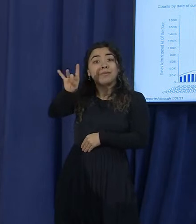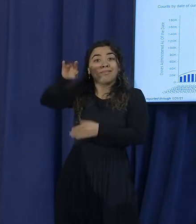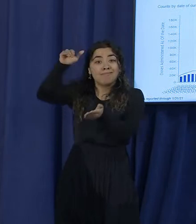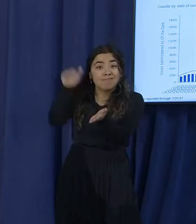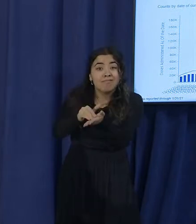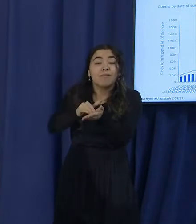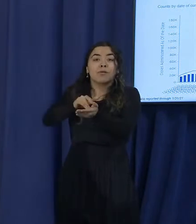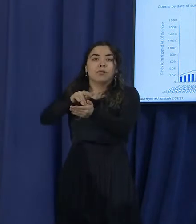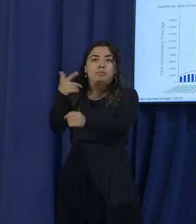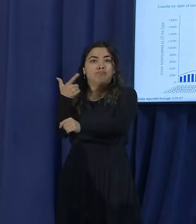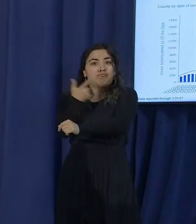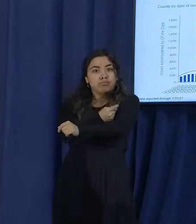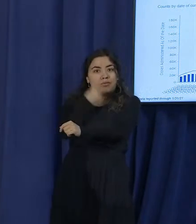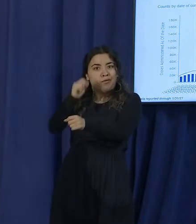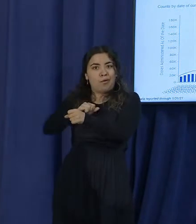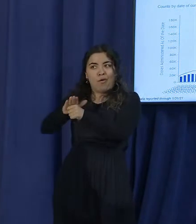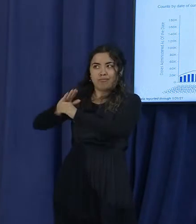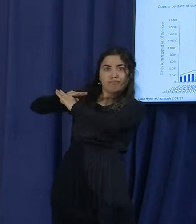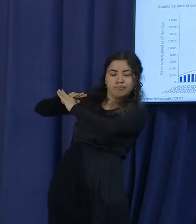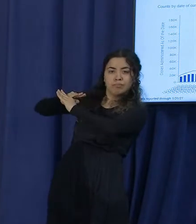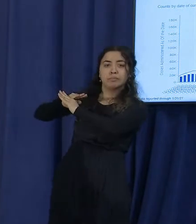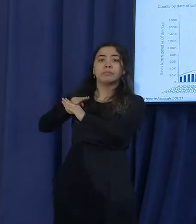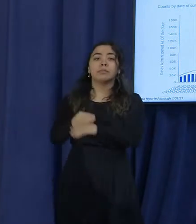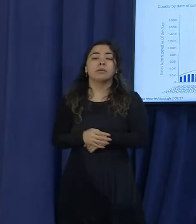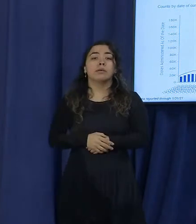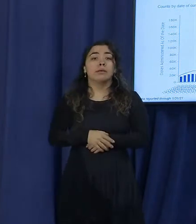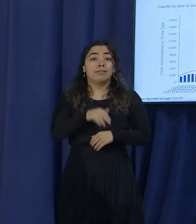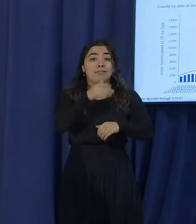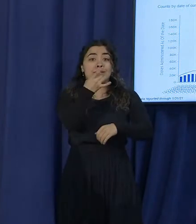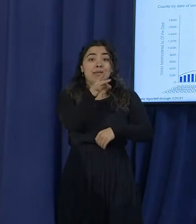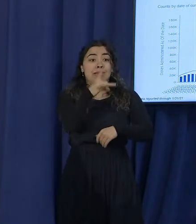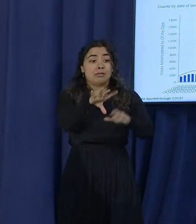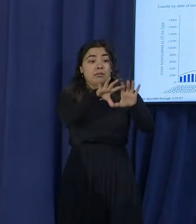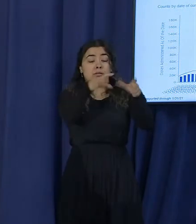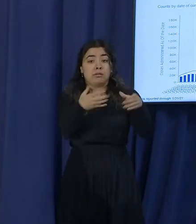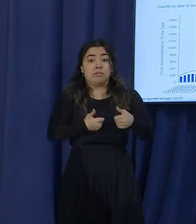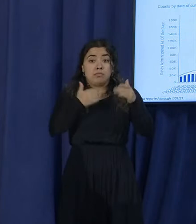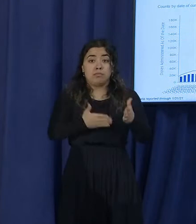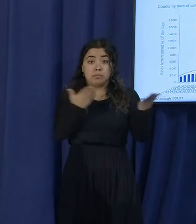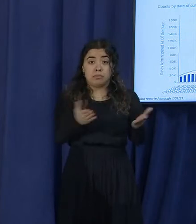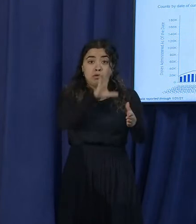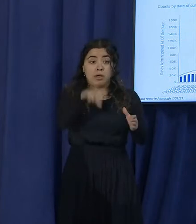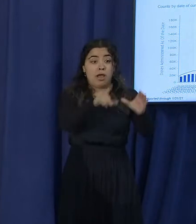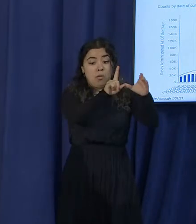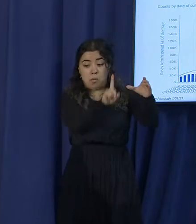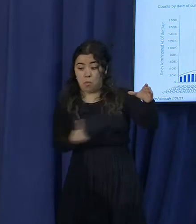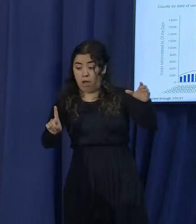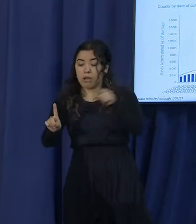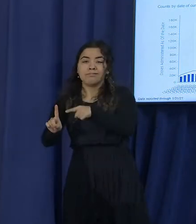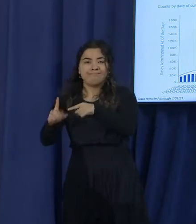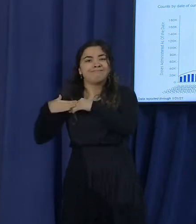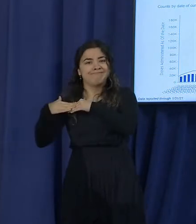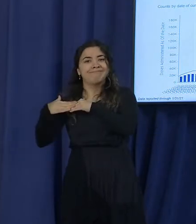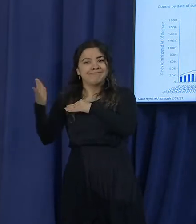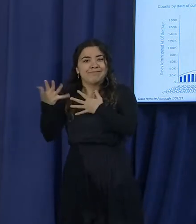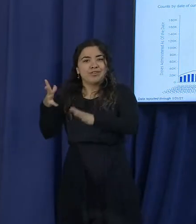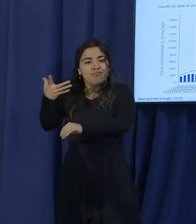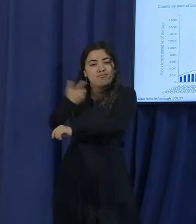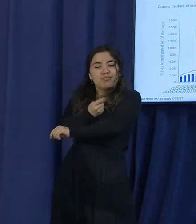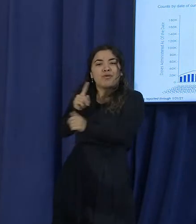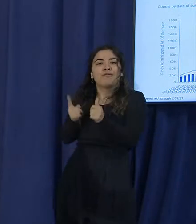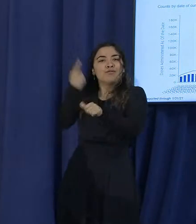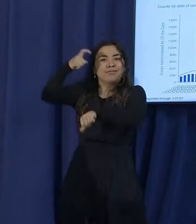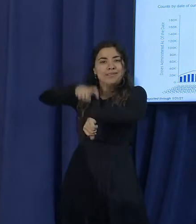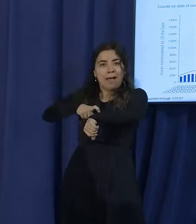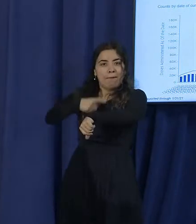of COVID vaccine, and 1 in 18 Chicago residents, 5.7%, have now received at least a first dose.